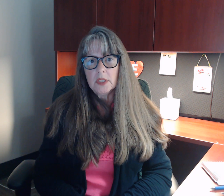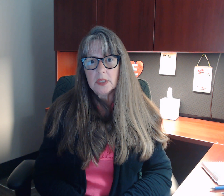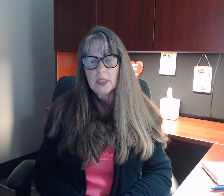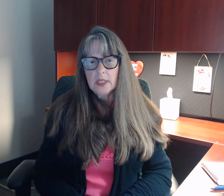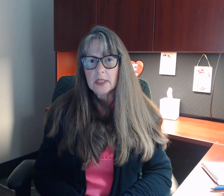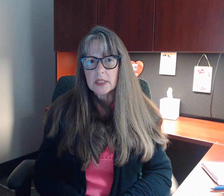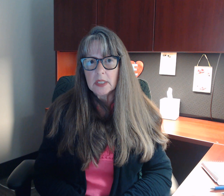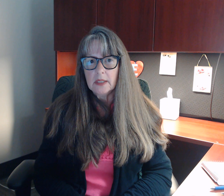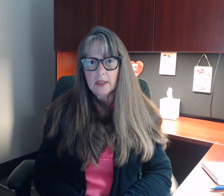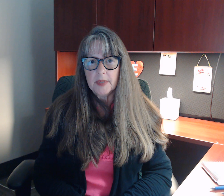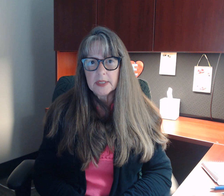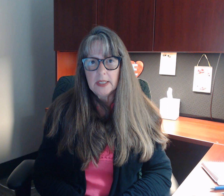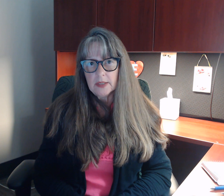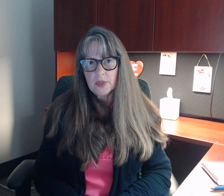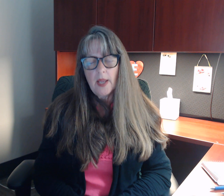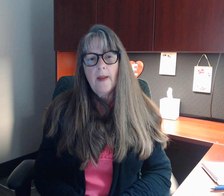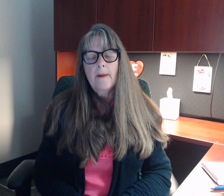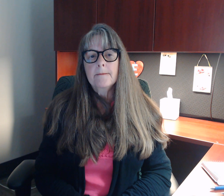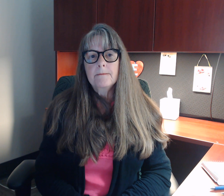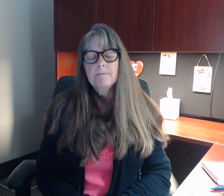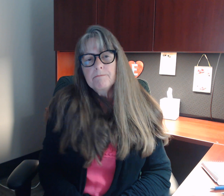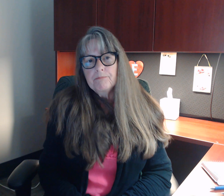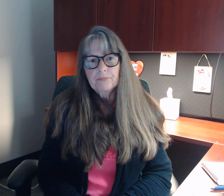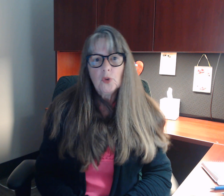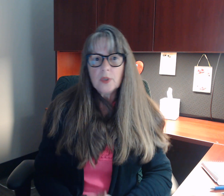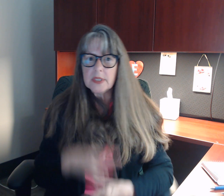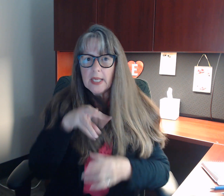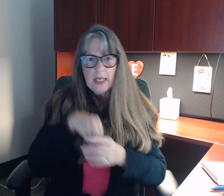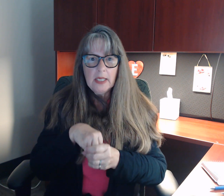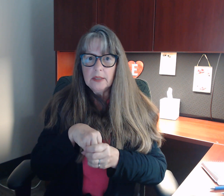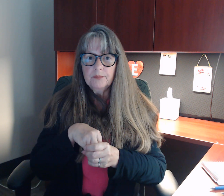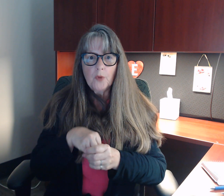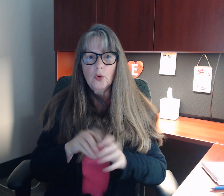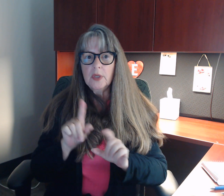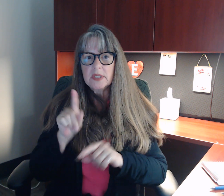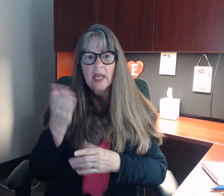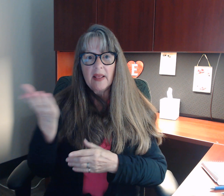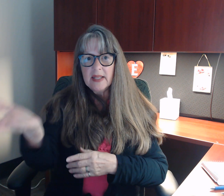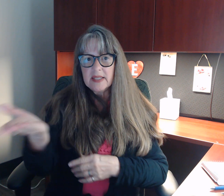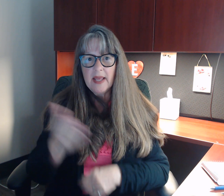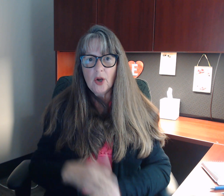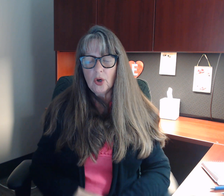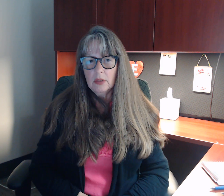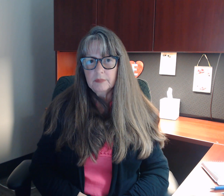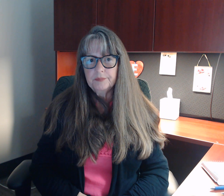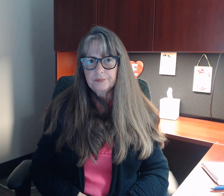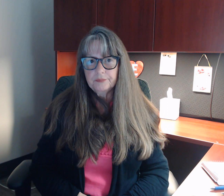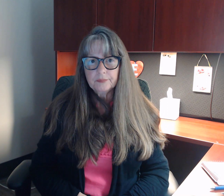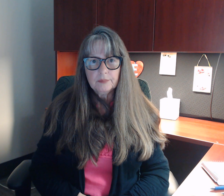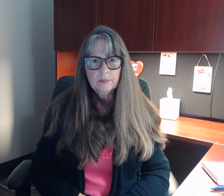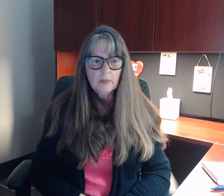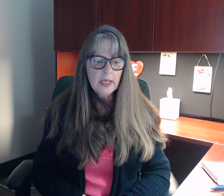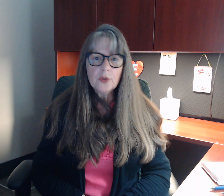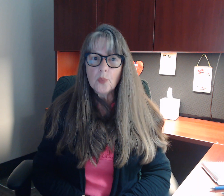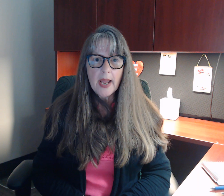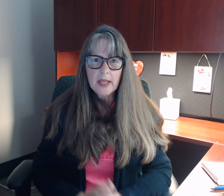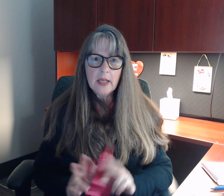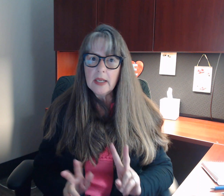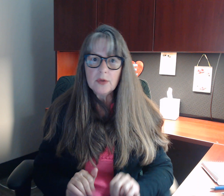D.C., in the city limits. It is. You could say in, or you could say it's there. Either way, either